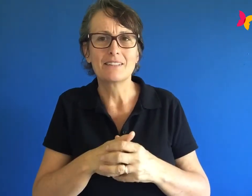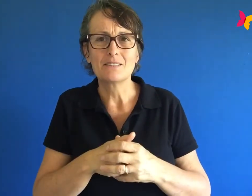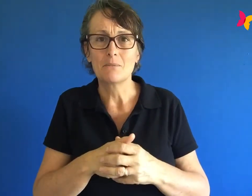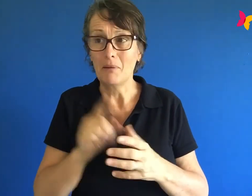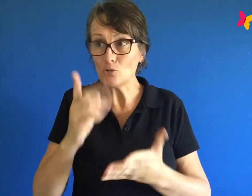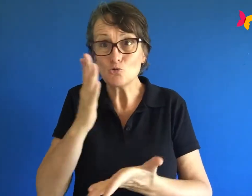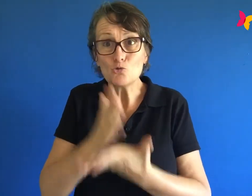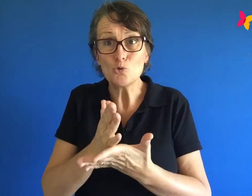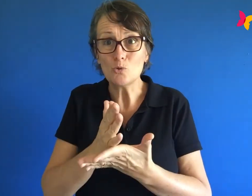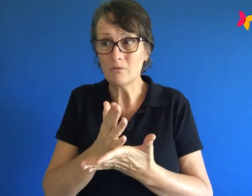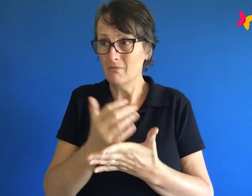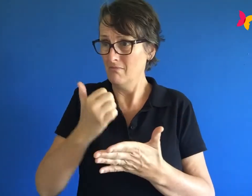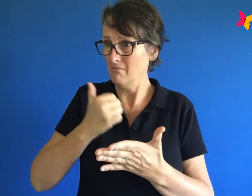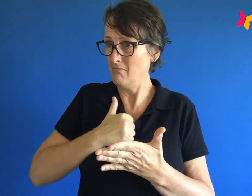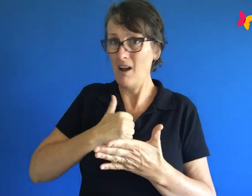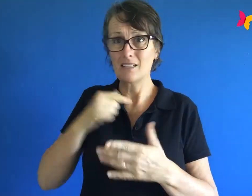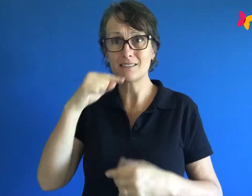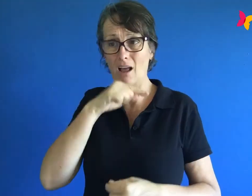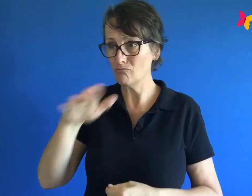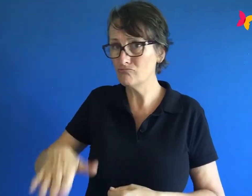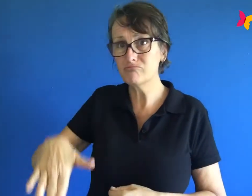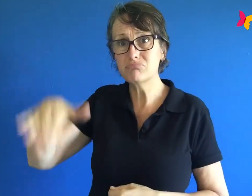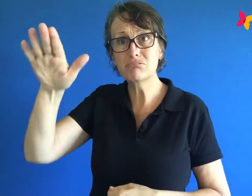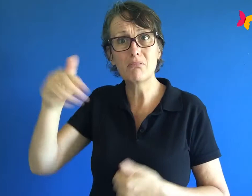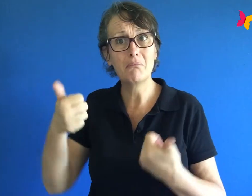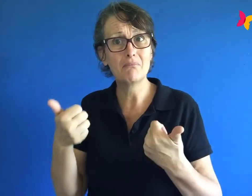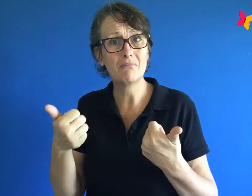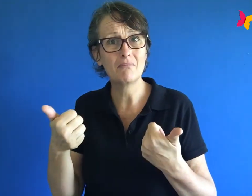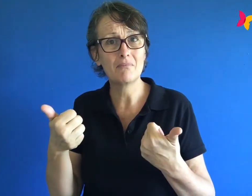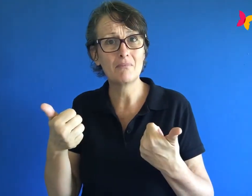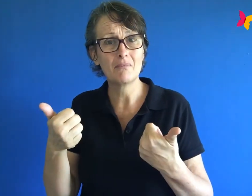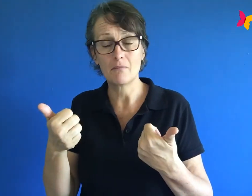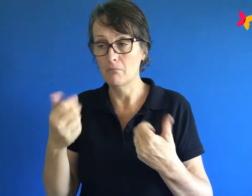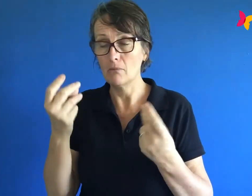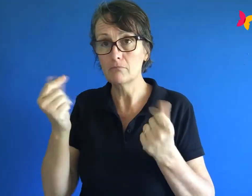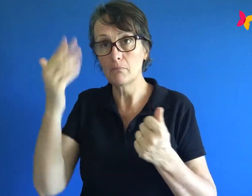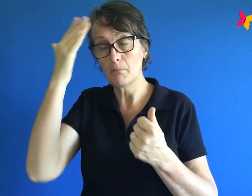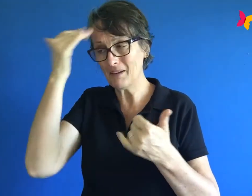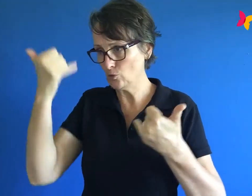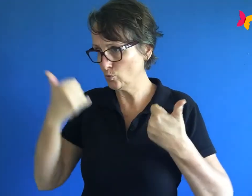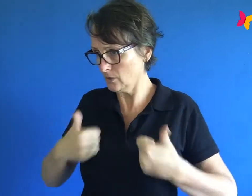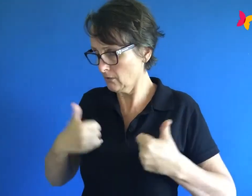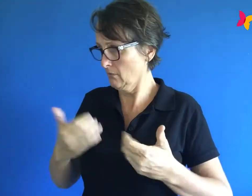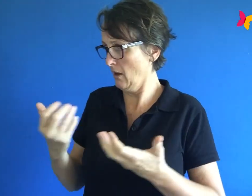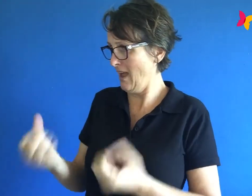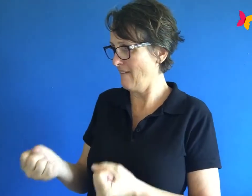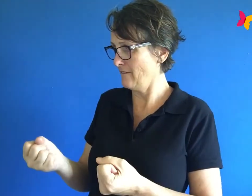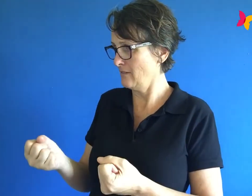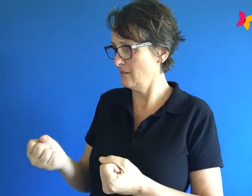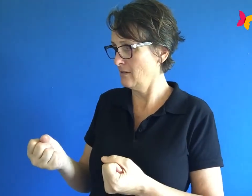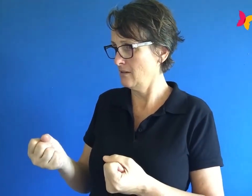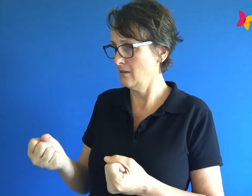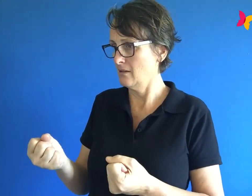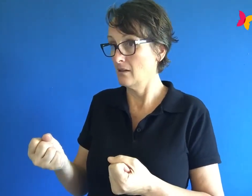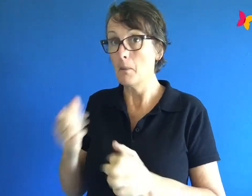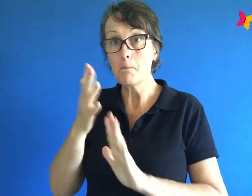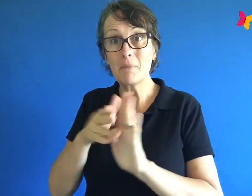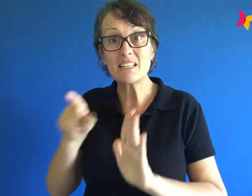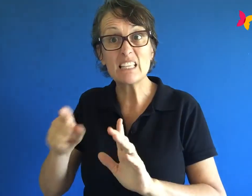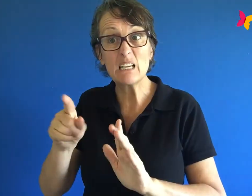true. It's true, you know. And I just that mental illness happens to other people, and it's just bullshit. I'm sorry, but it's true. It